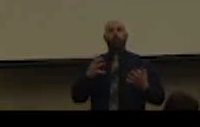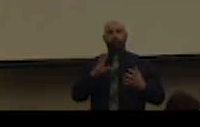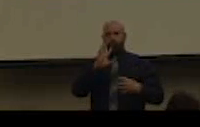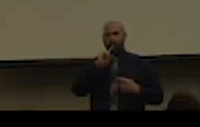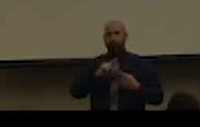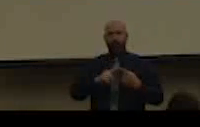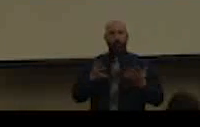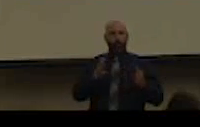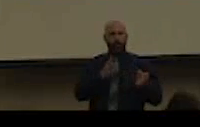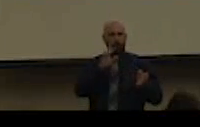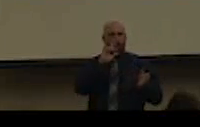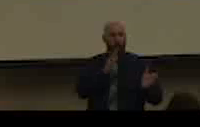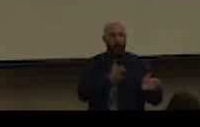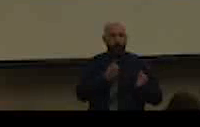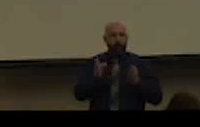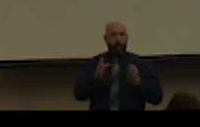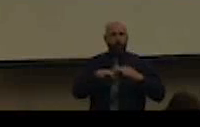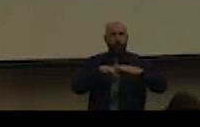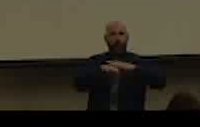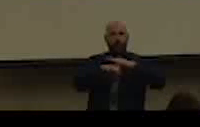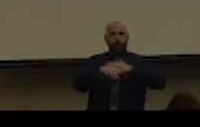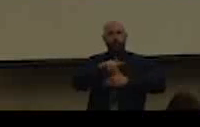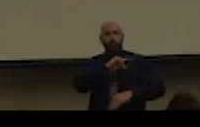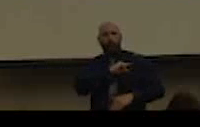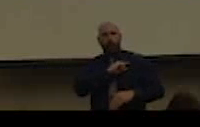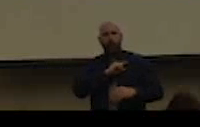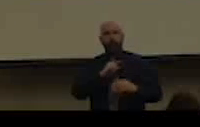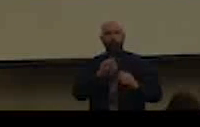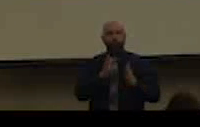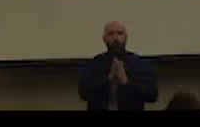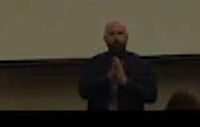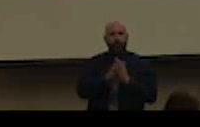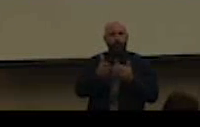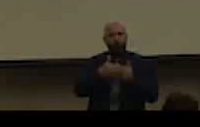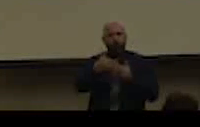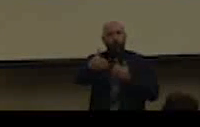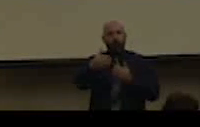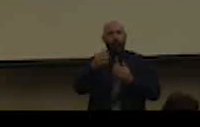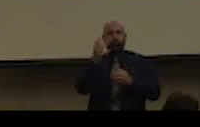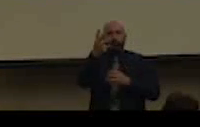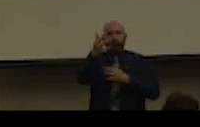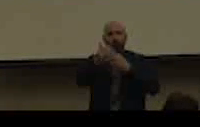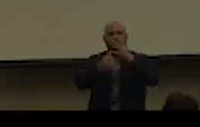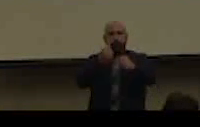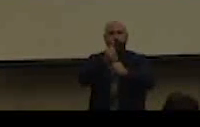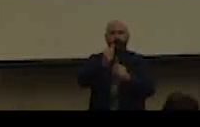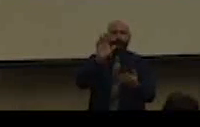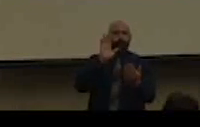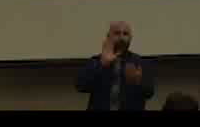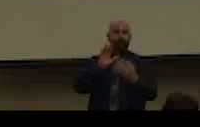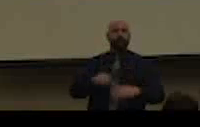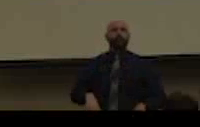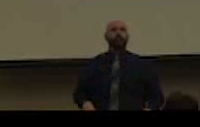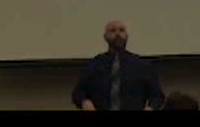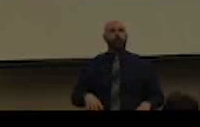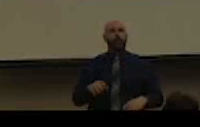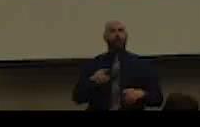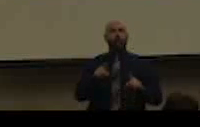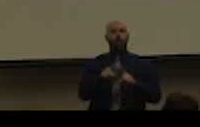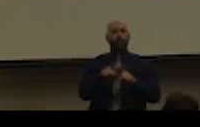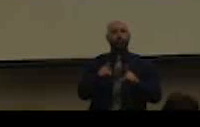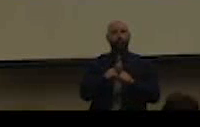to drive toward that in the coming years. They are also, though, really interesting coalition and funding builders. It